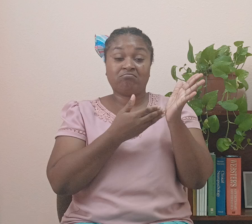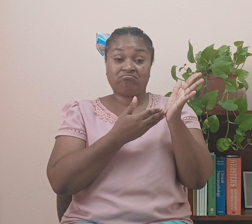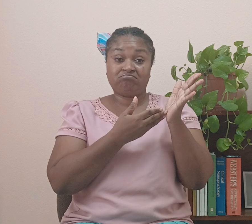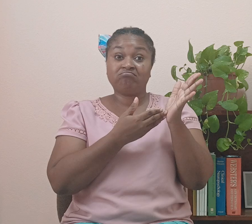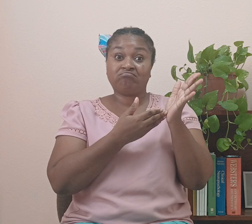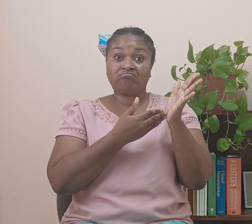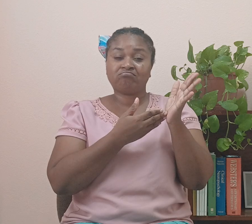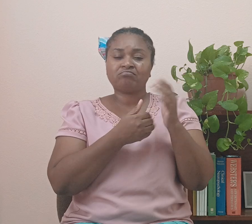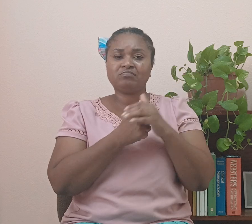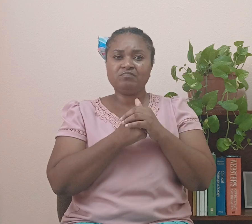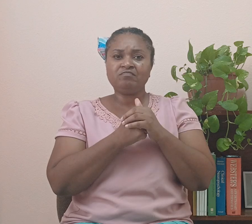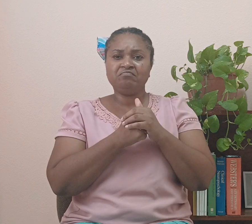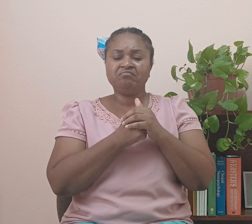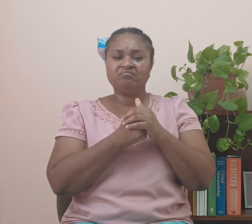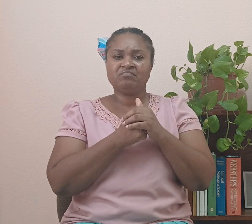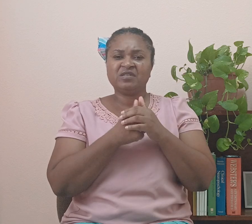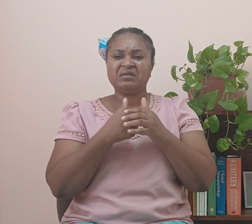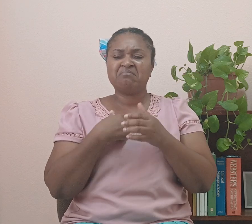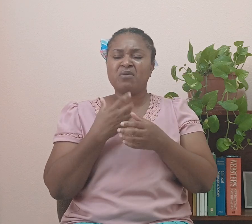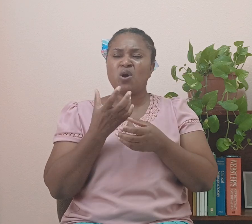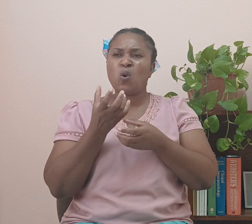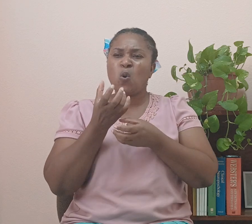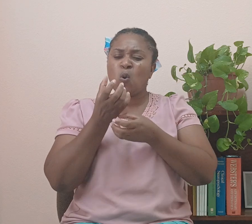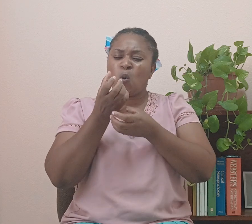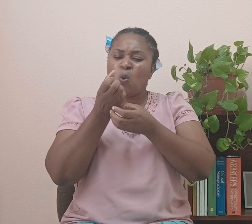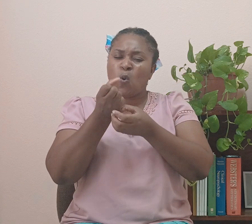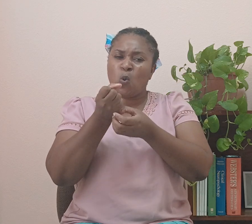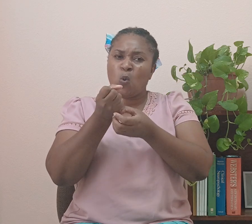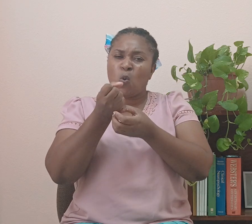I hold God's word in my heart.